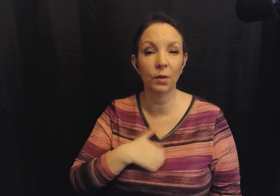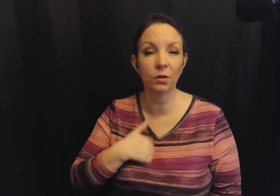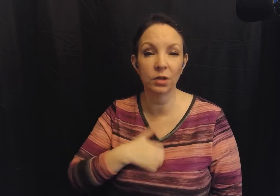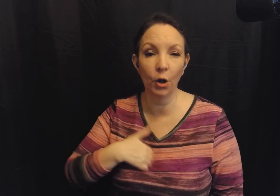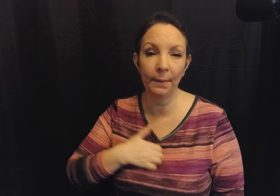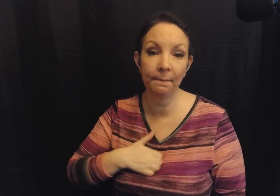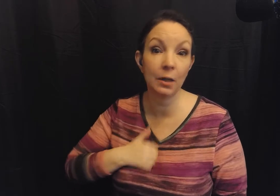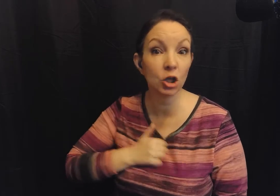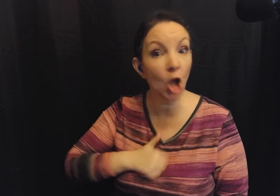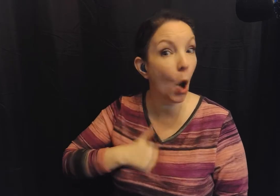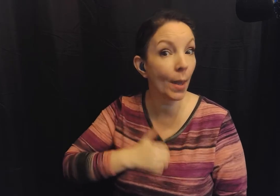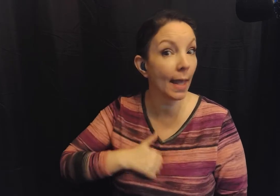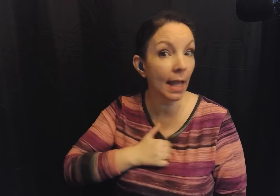sorry. Sorry.